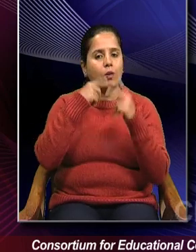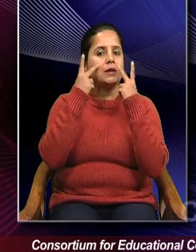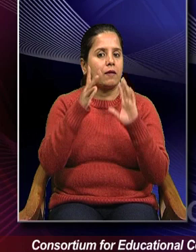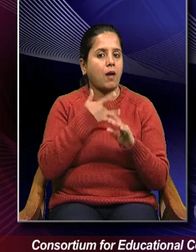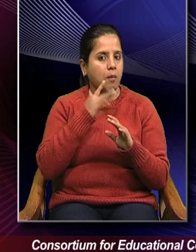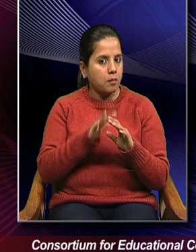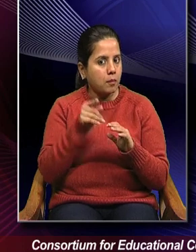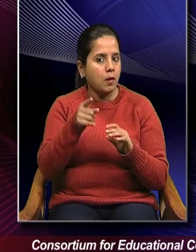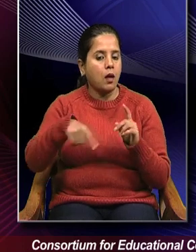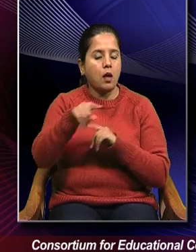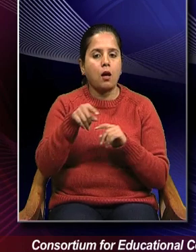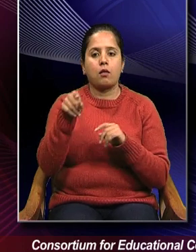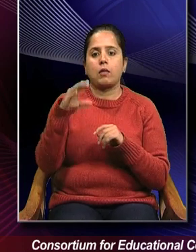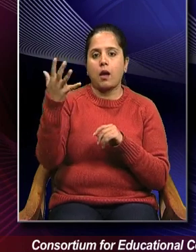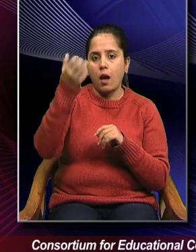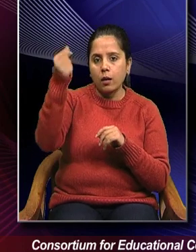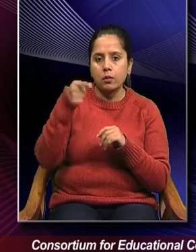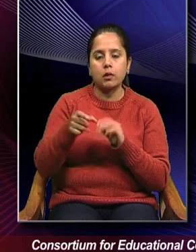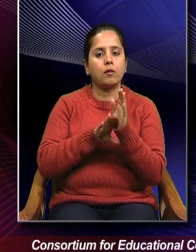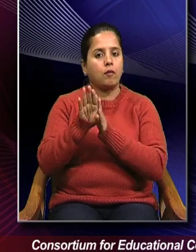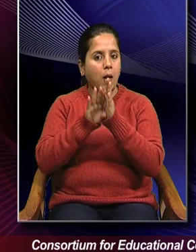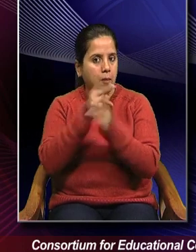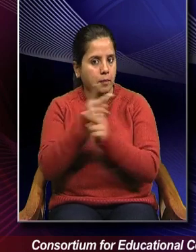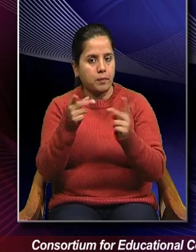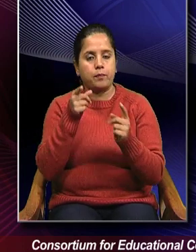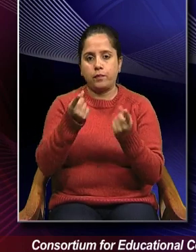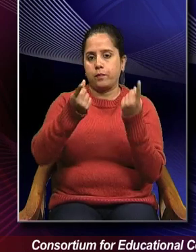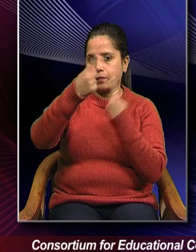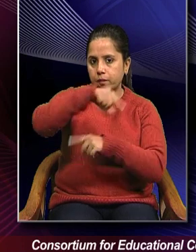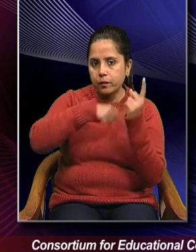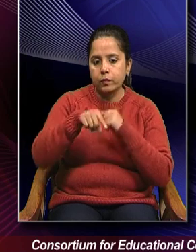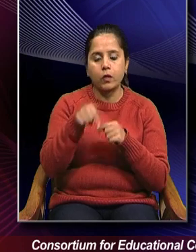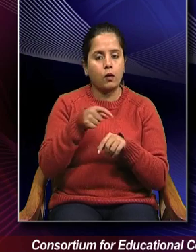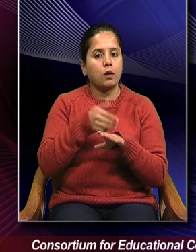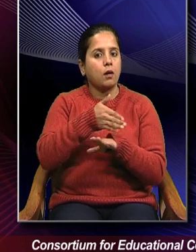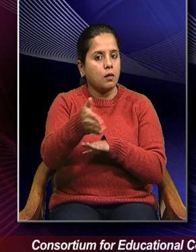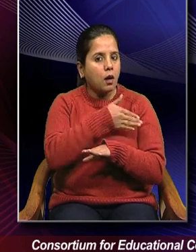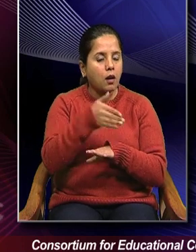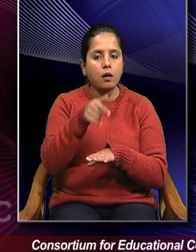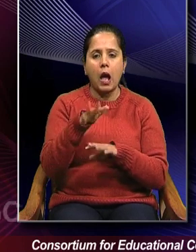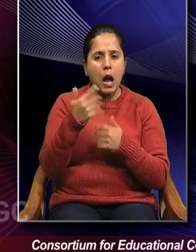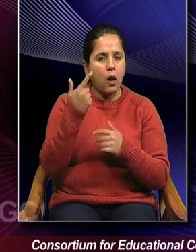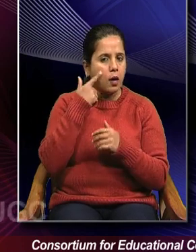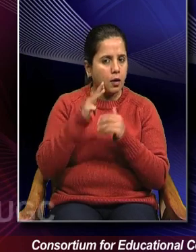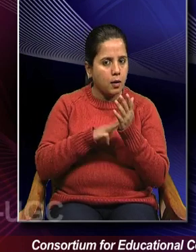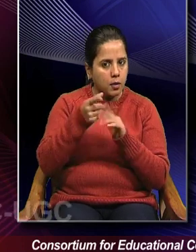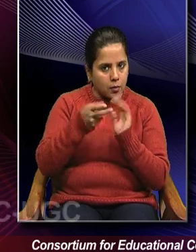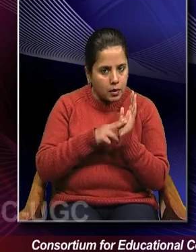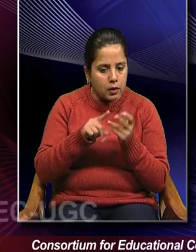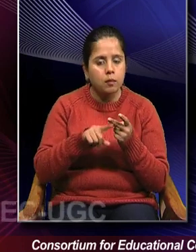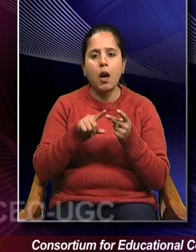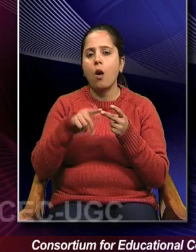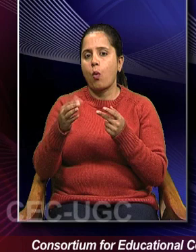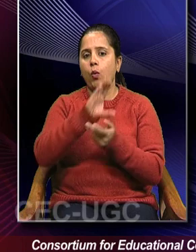the capitalist development was one of the indicators during this particular period, and how imperialism and capitalism, they were linked as